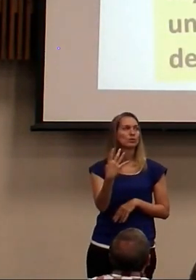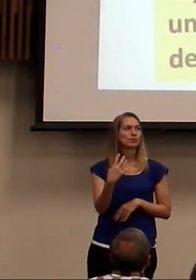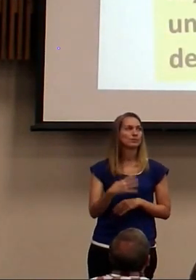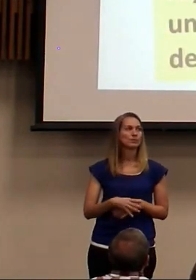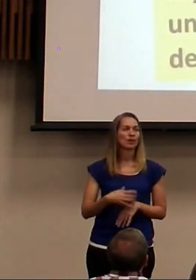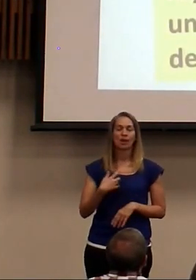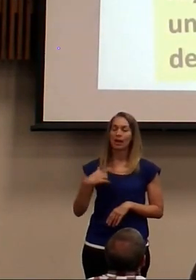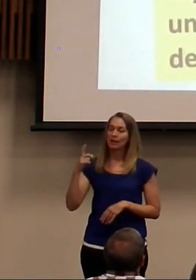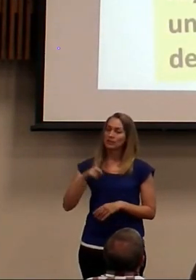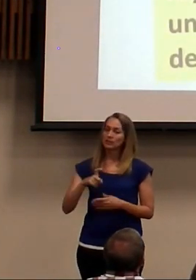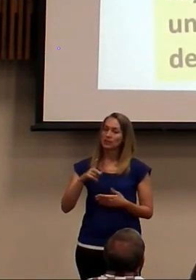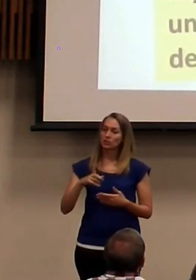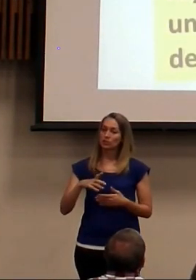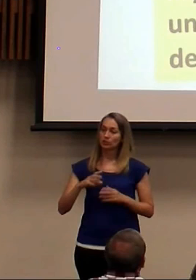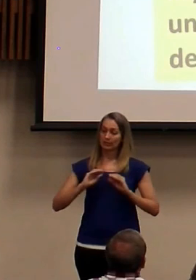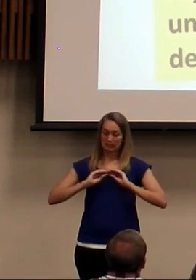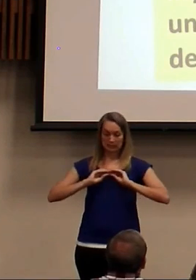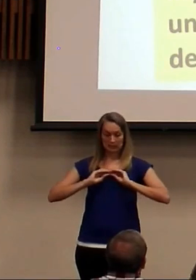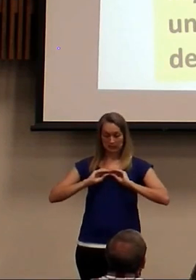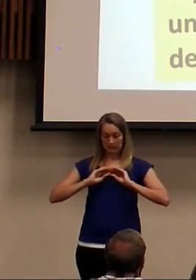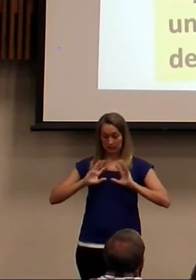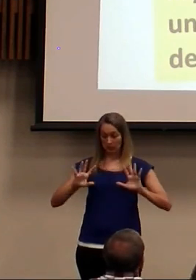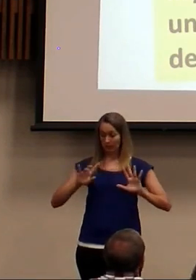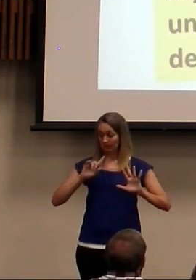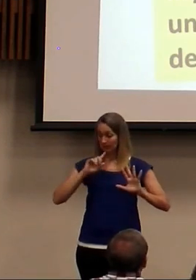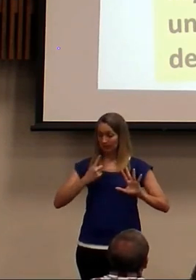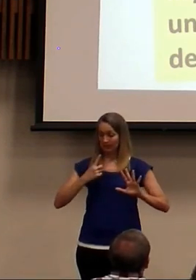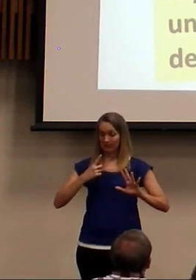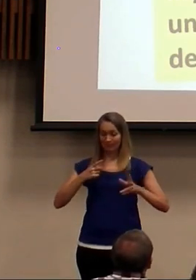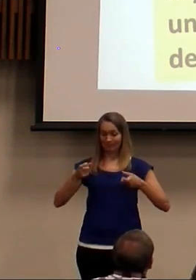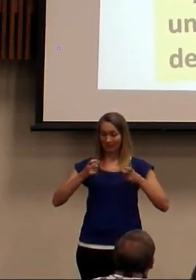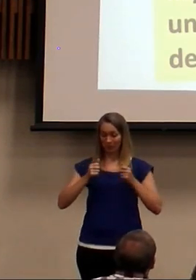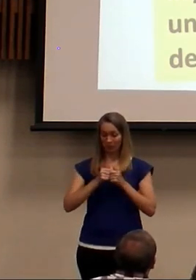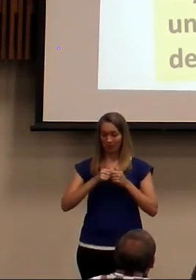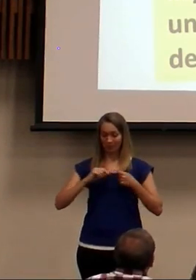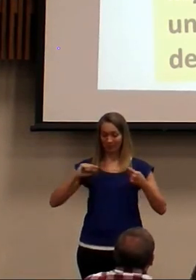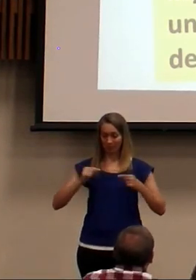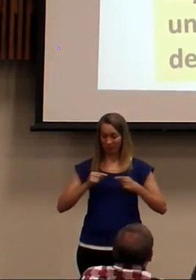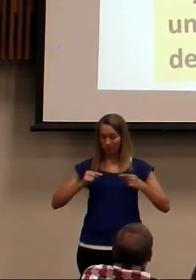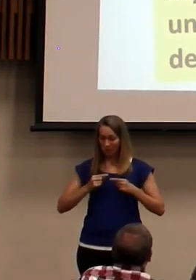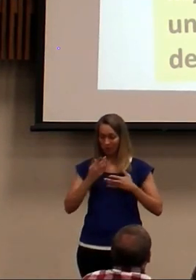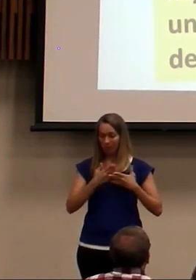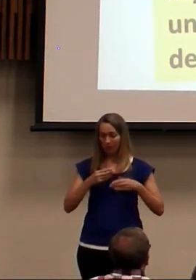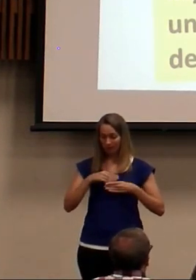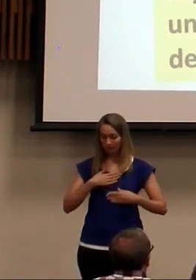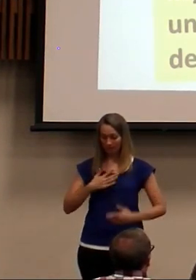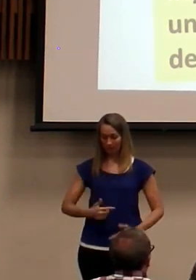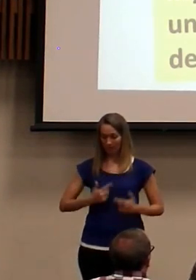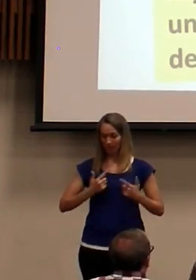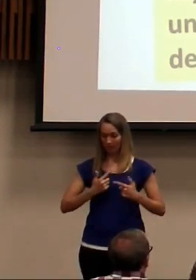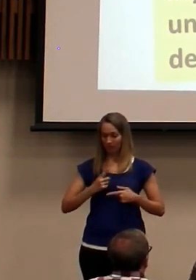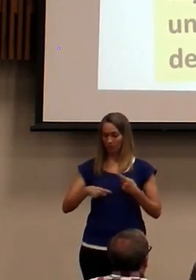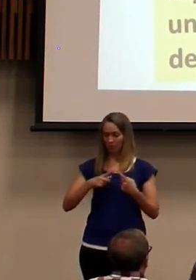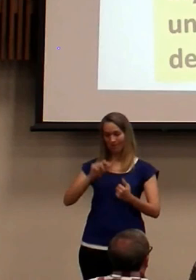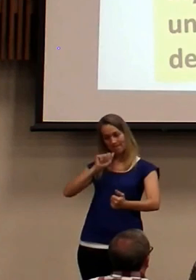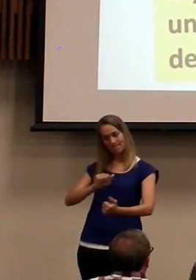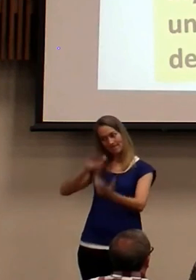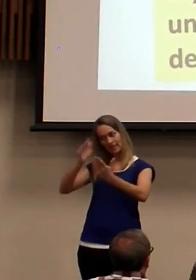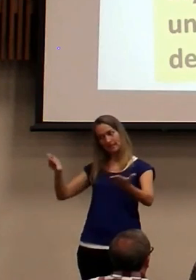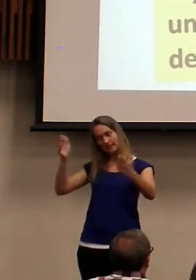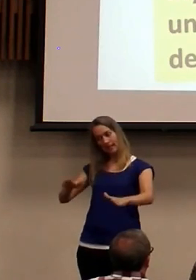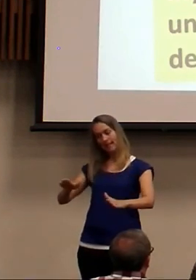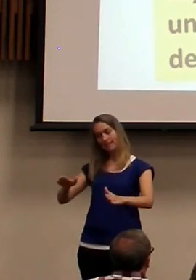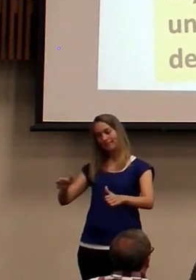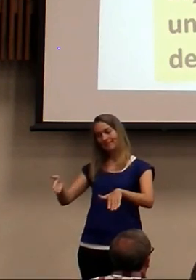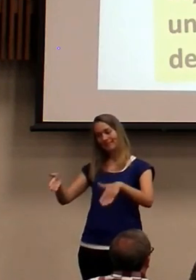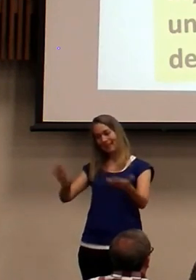I've got to genuinely and transparently deal with damaged parts of my life so I can be unafraid when I face death again. If you ever want to talk about this, I'll talk to you